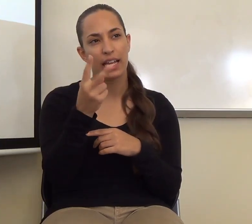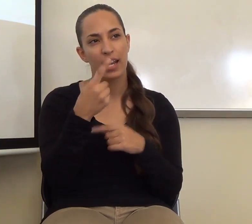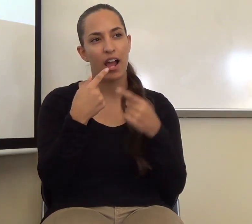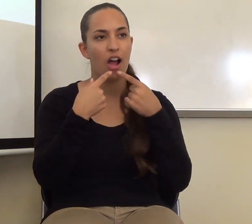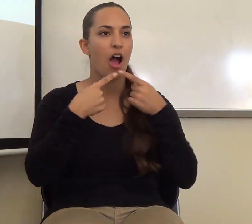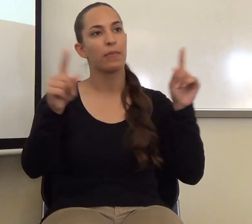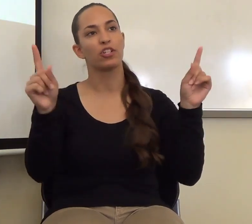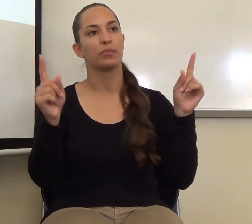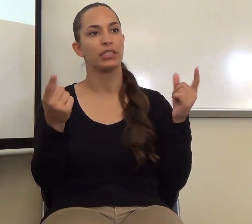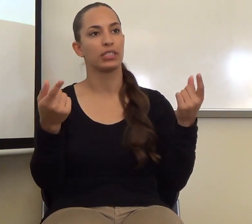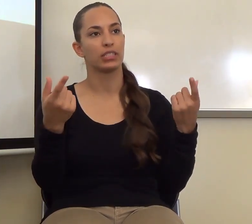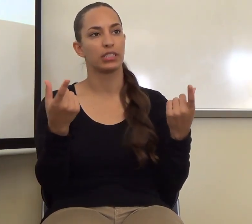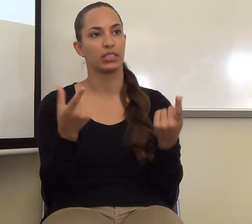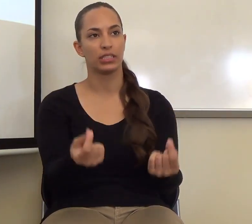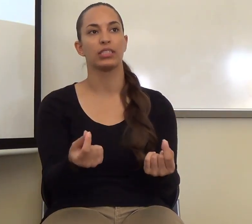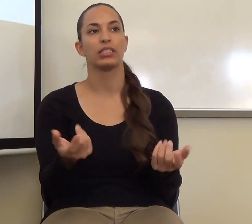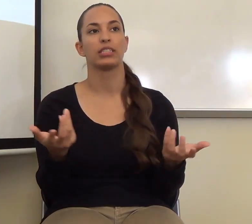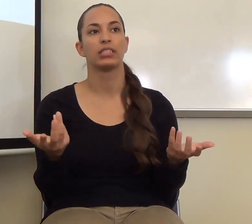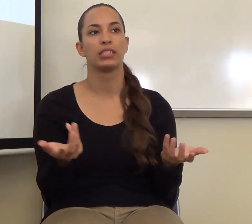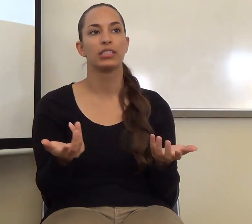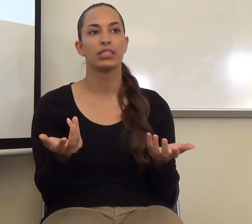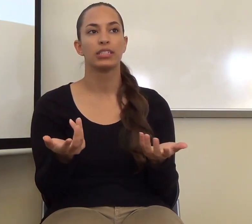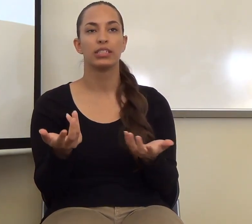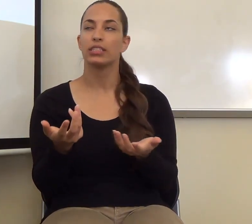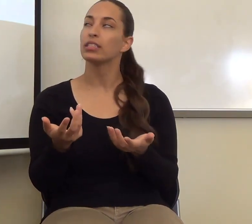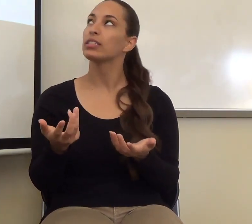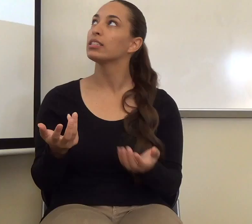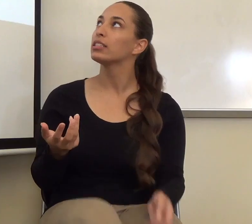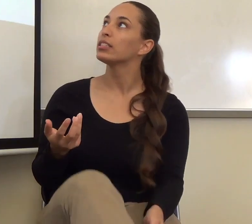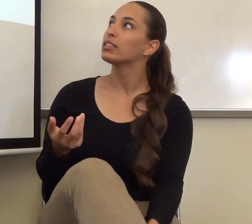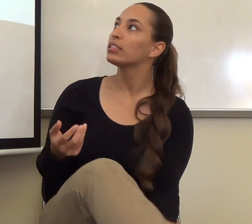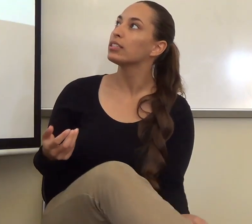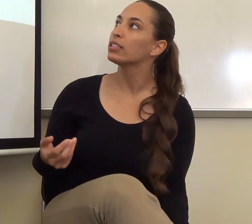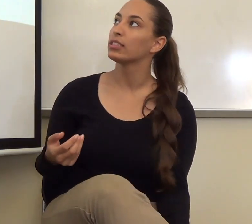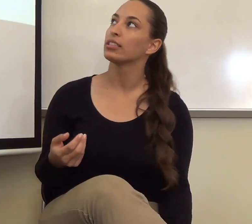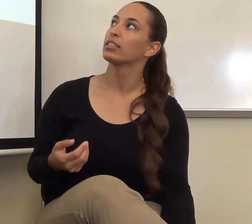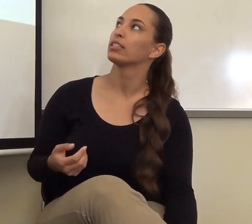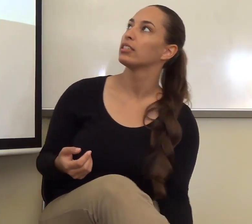accomplishment that this paragraph lists?